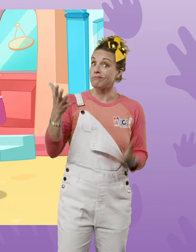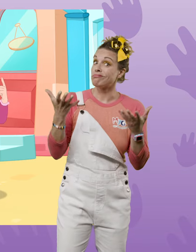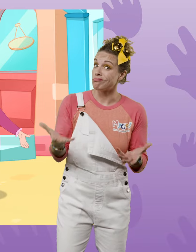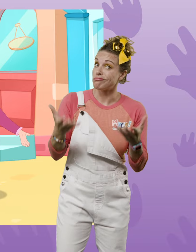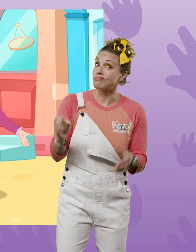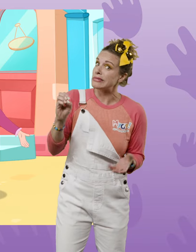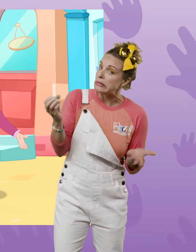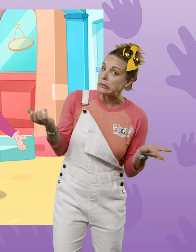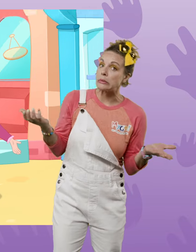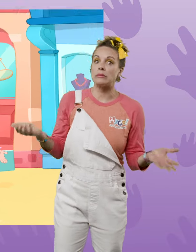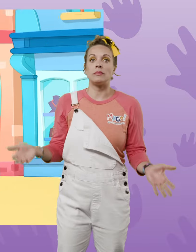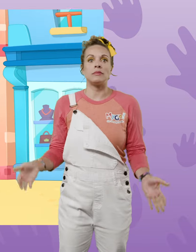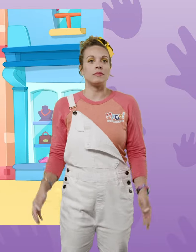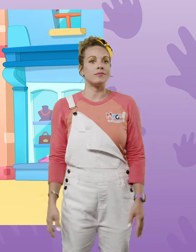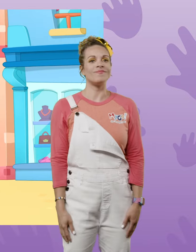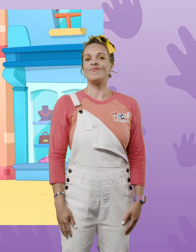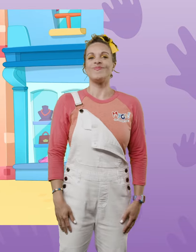heavy, so...